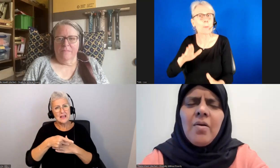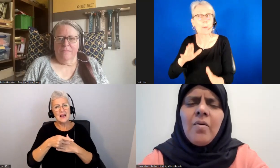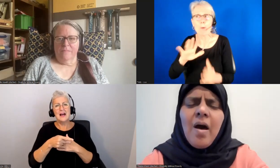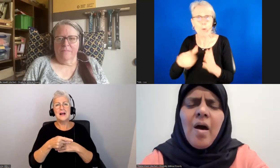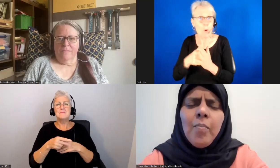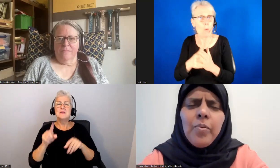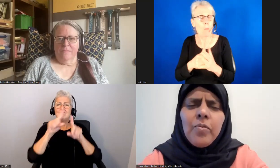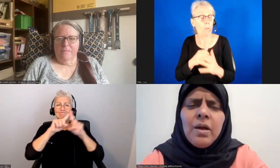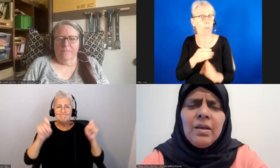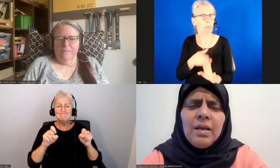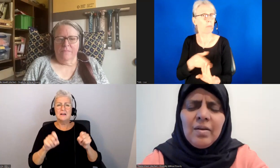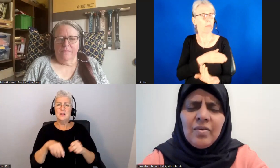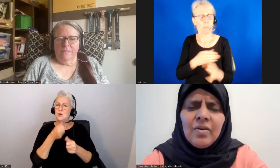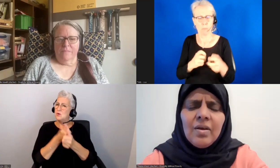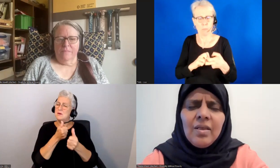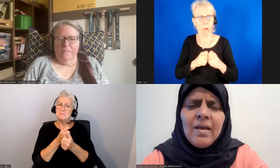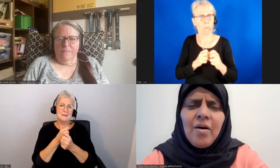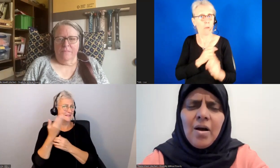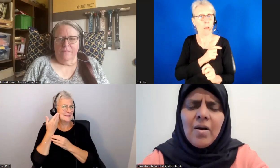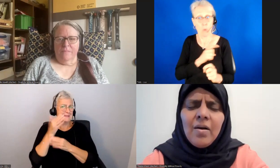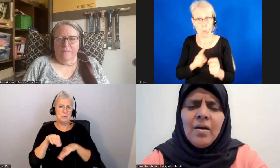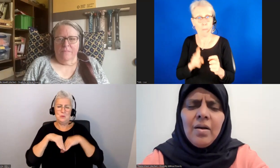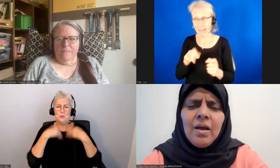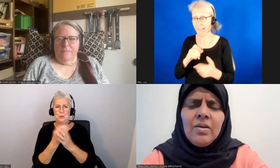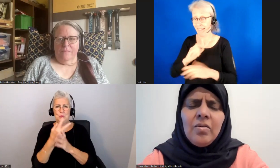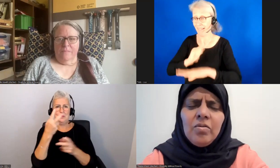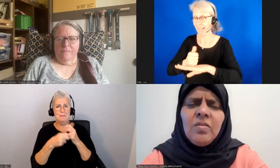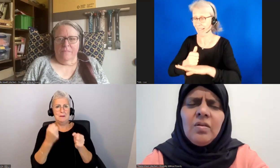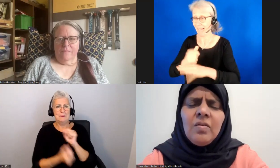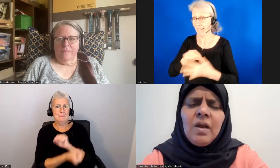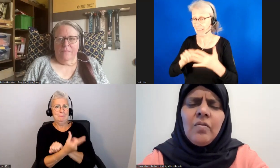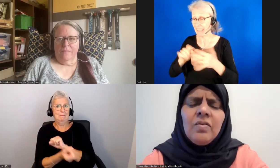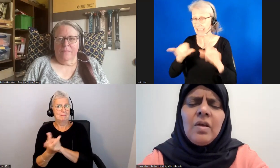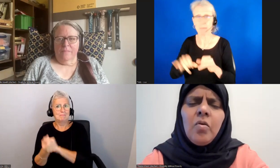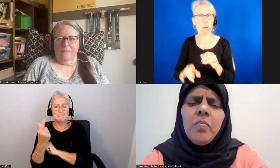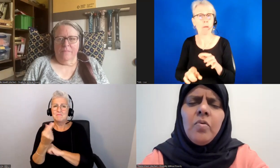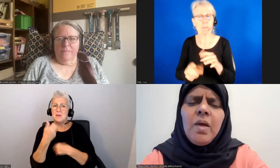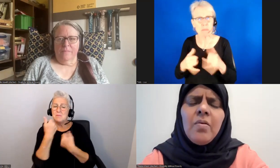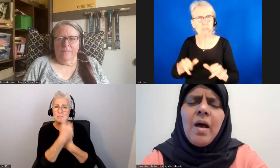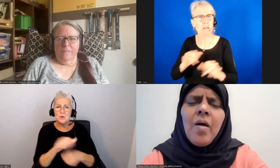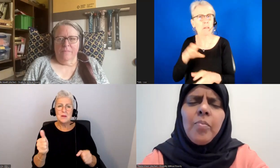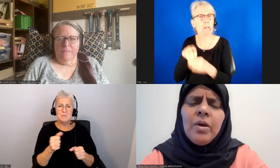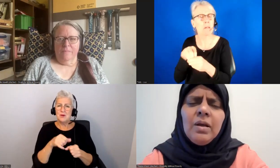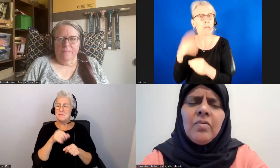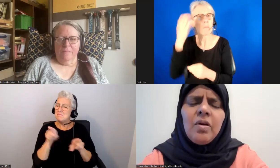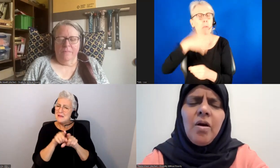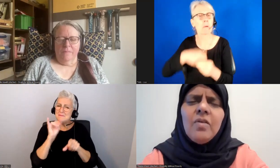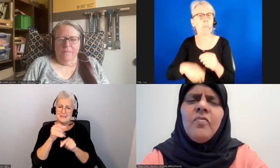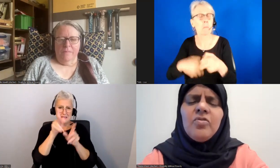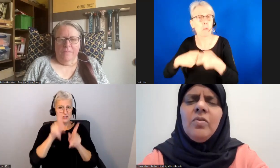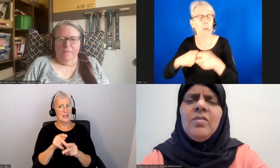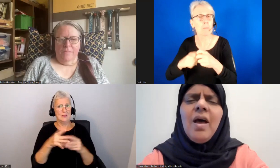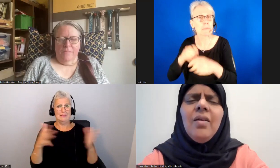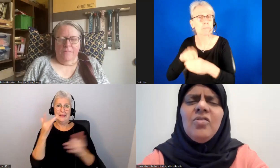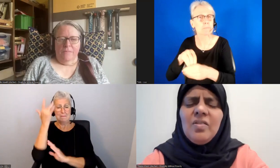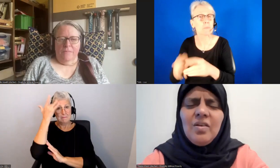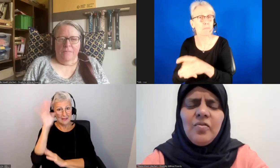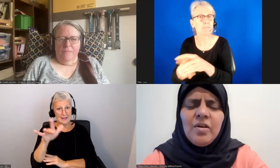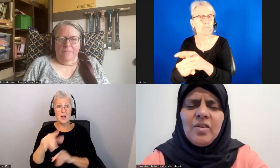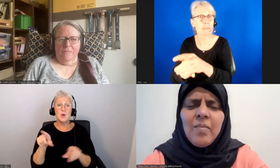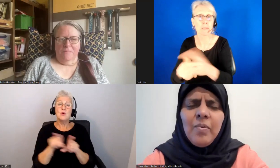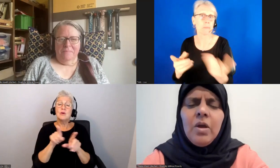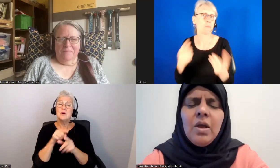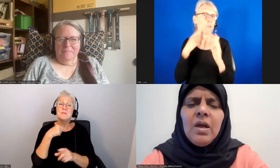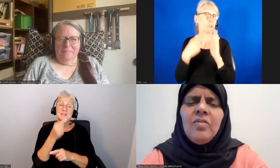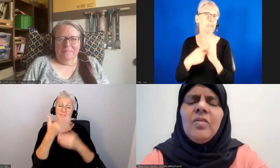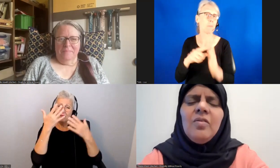no matter how brilliant they are. And just like we say, no matter how brilliant artificial intelligence is,